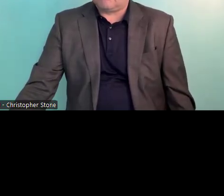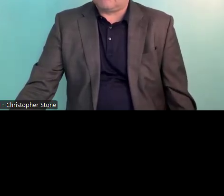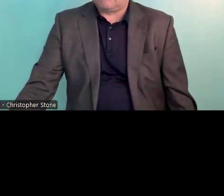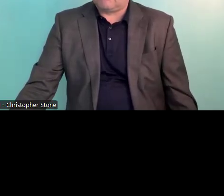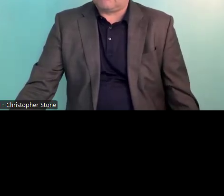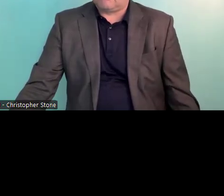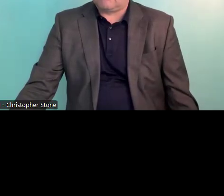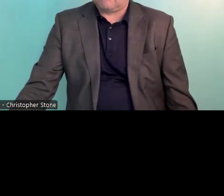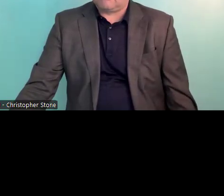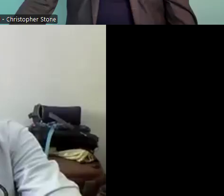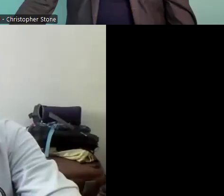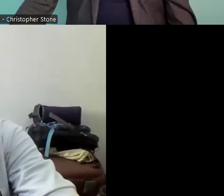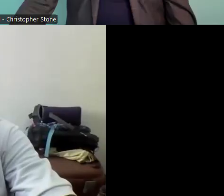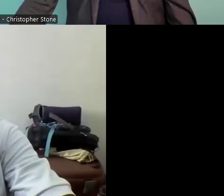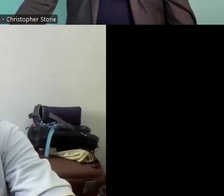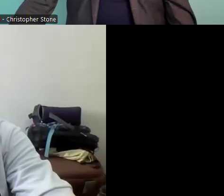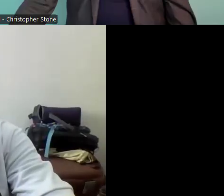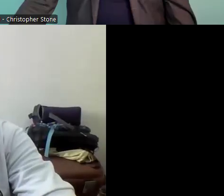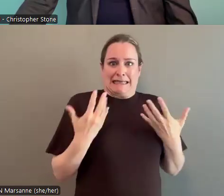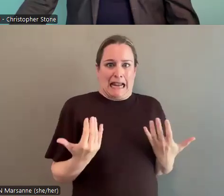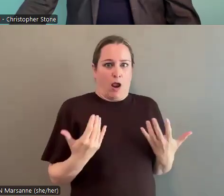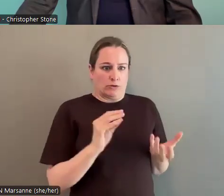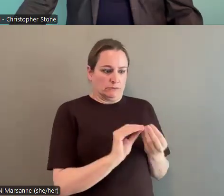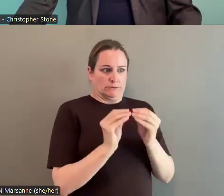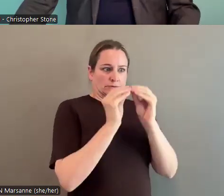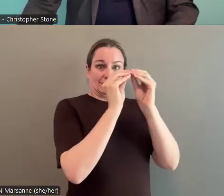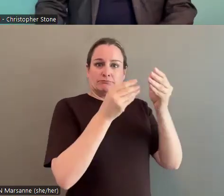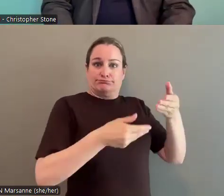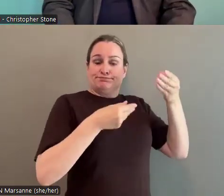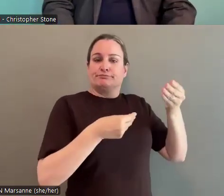for putting it together to send it to Laura.